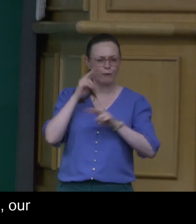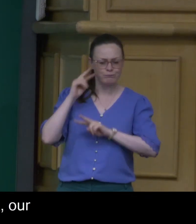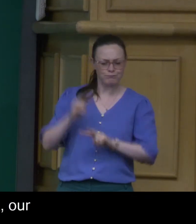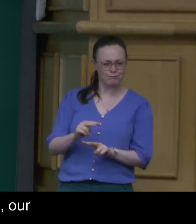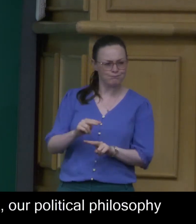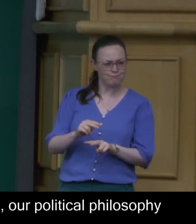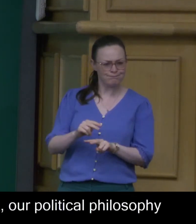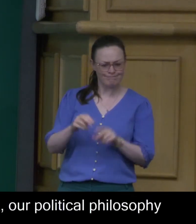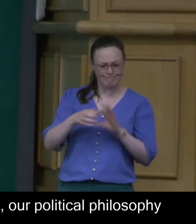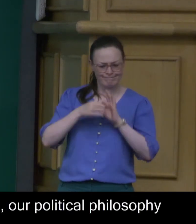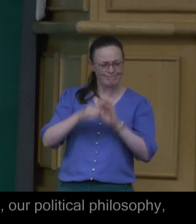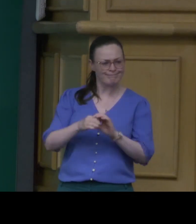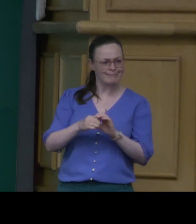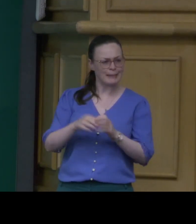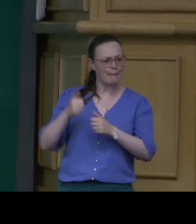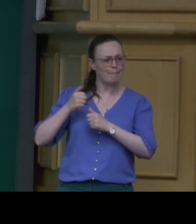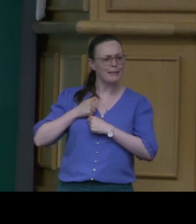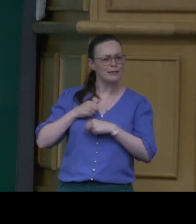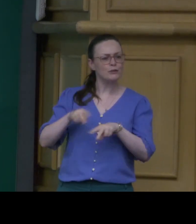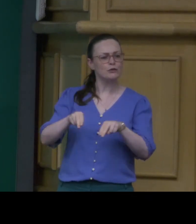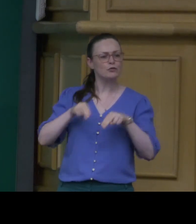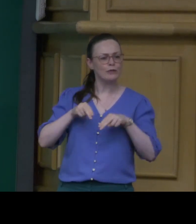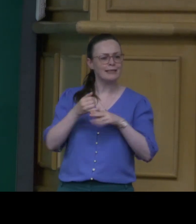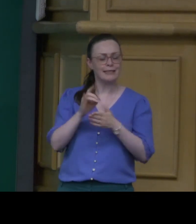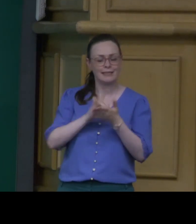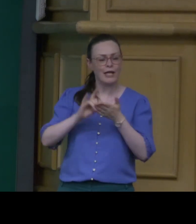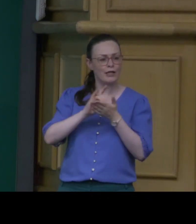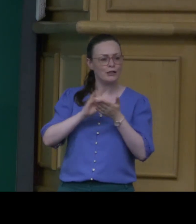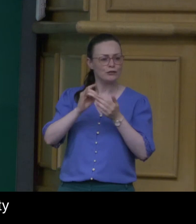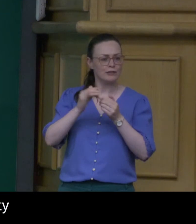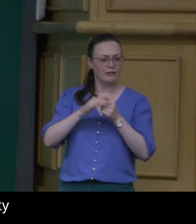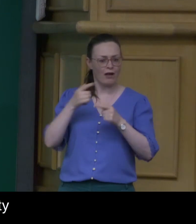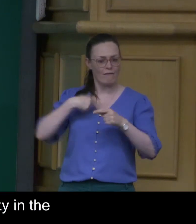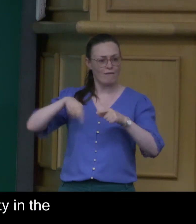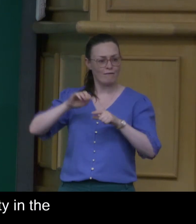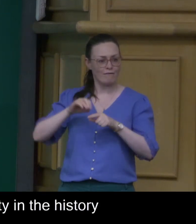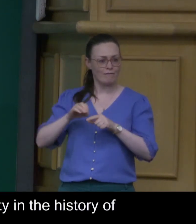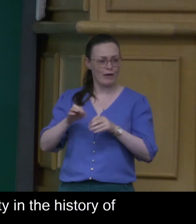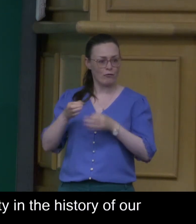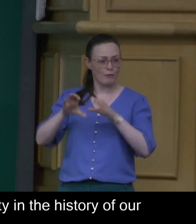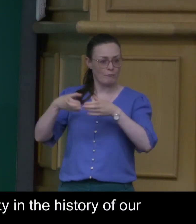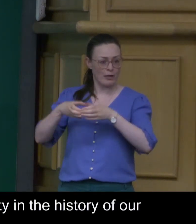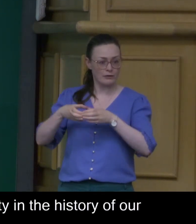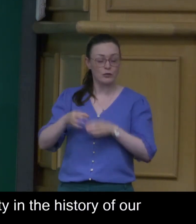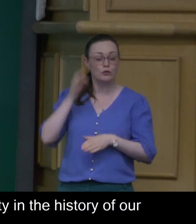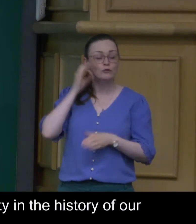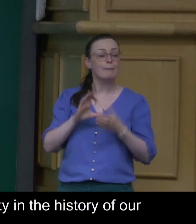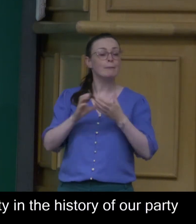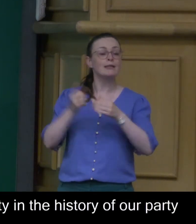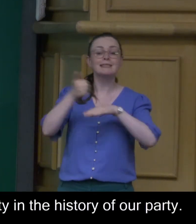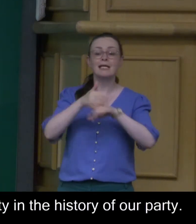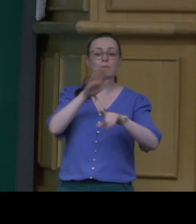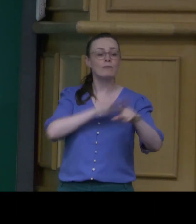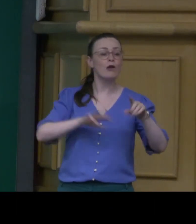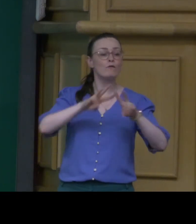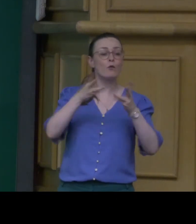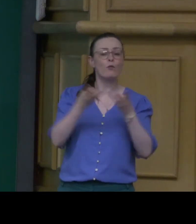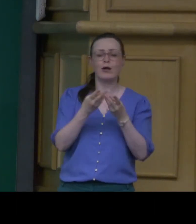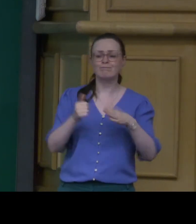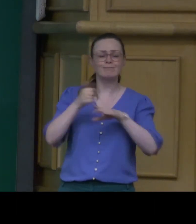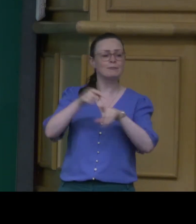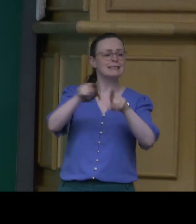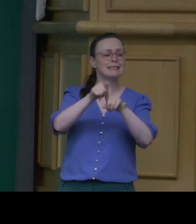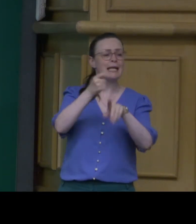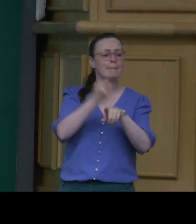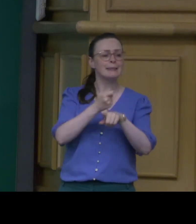issue of military neutrality in the history of our party. Green parties set up all over the world roughly at the same time